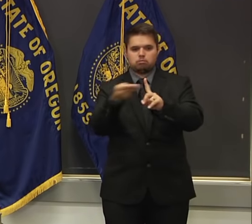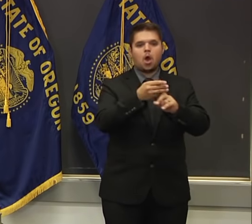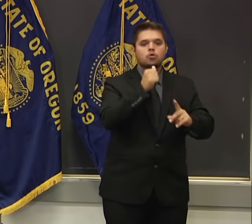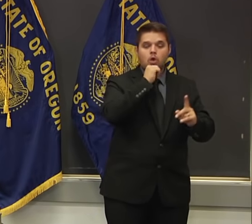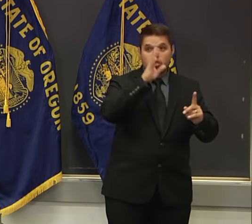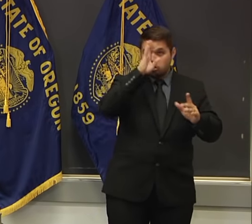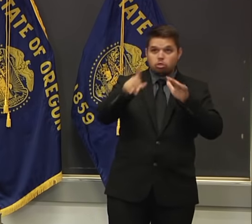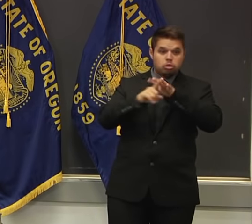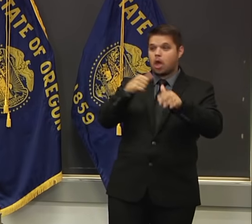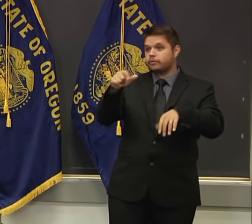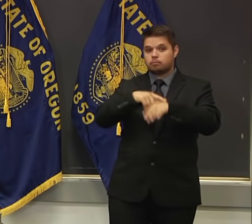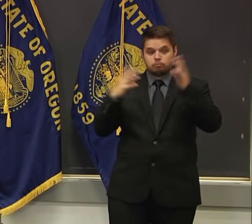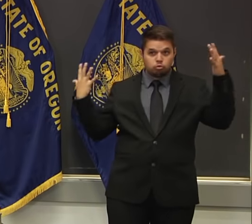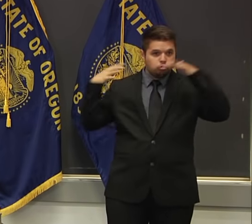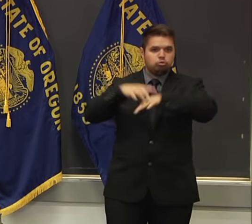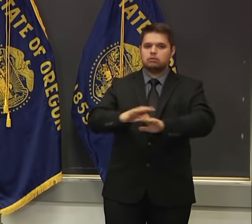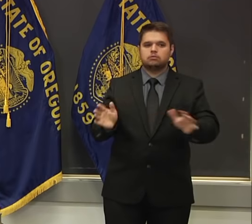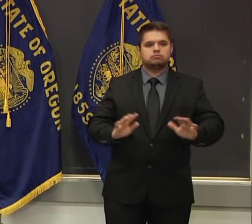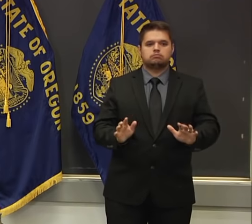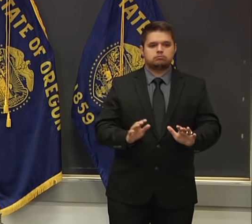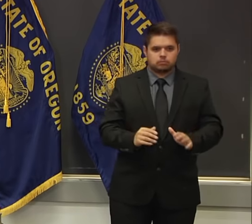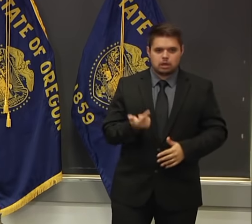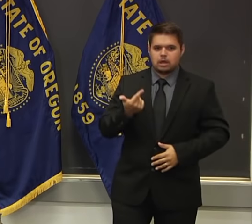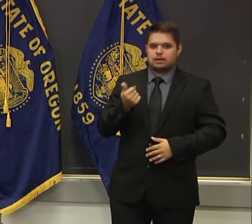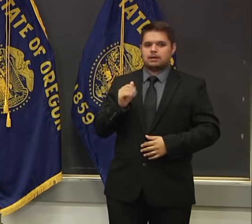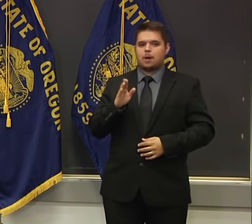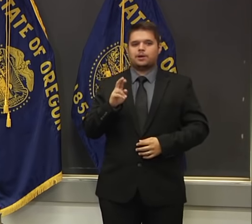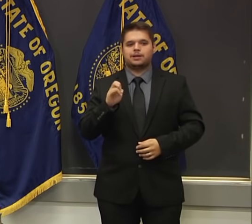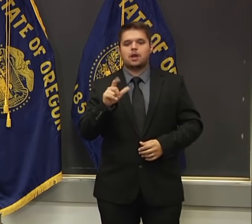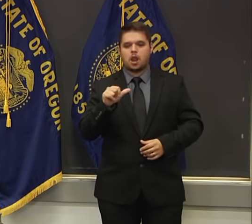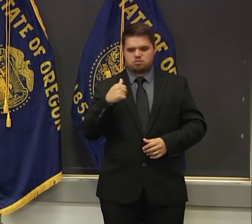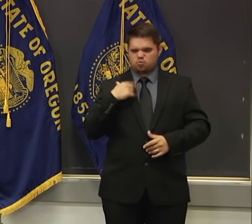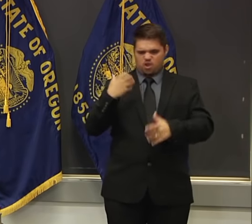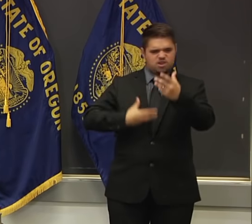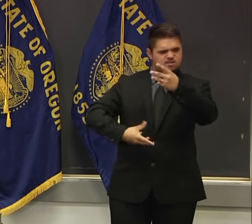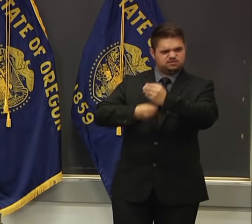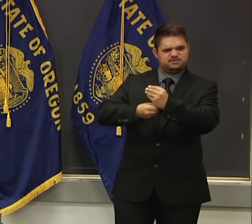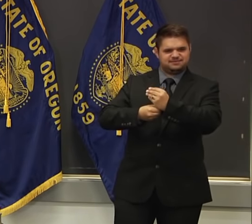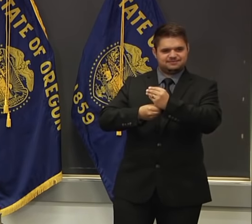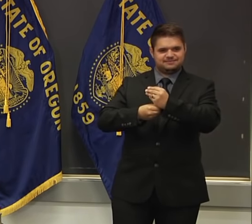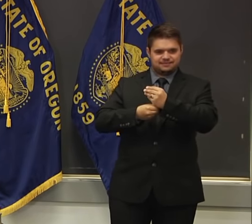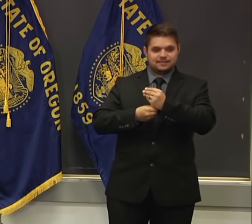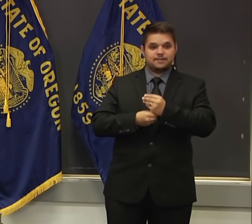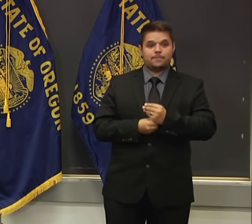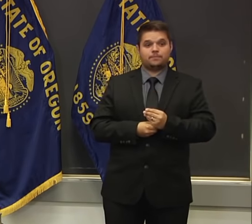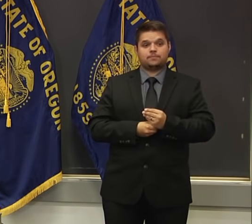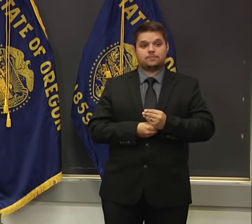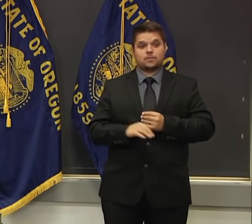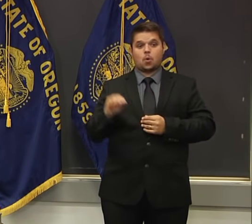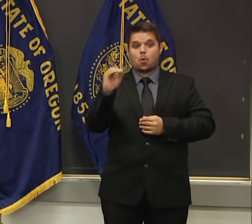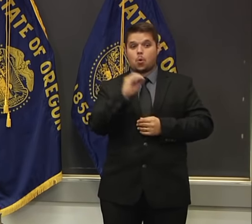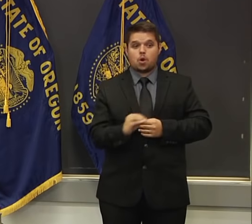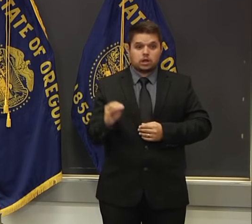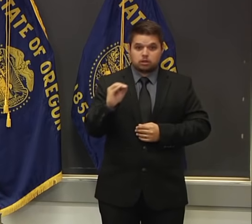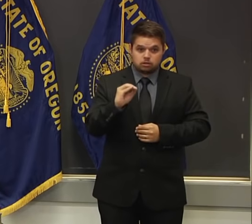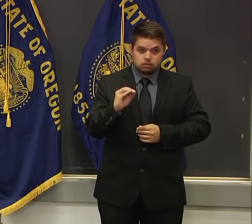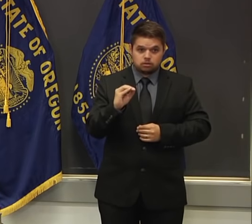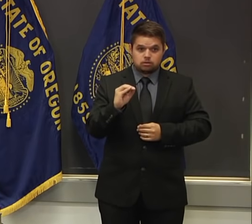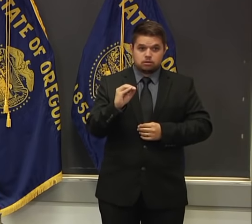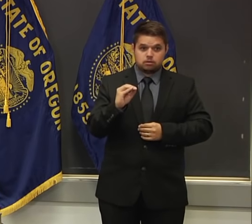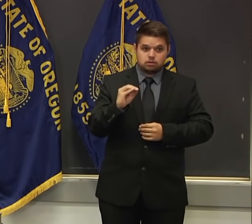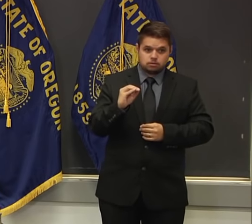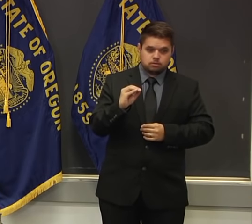clarify some of those acronyms, are you saying it's on the OWeb, the Oregon Watershed Enhancement Board website has Yes.